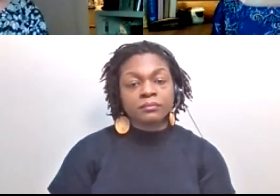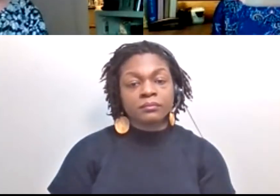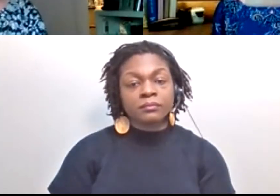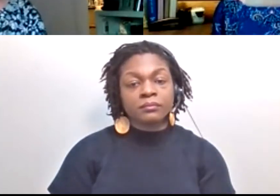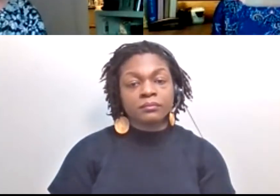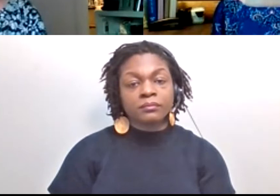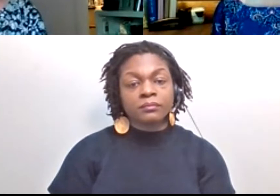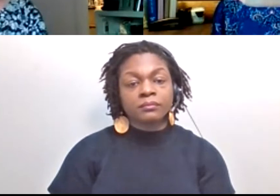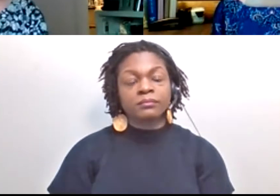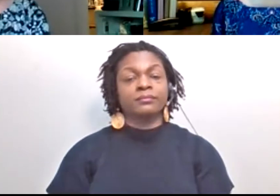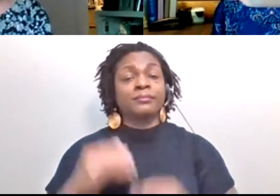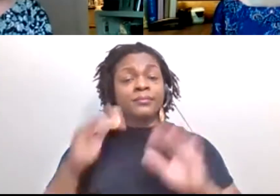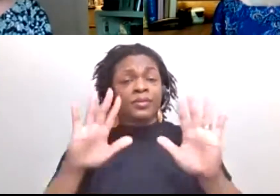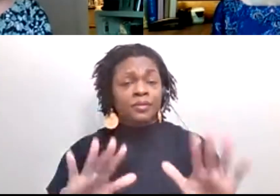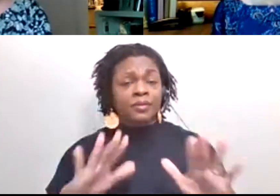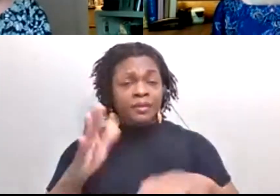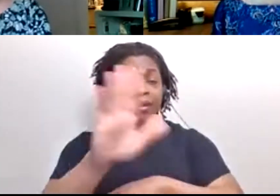Great afternoon, and thank you so much.